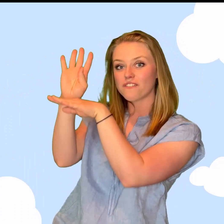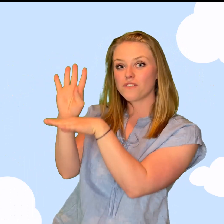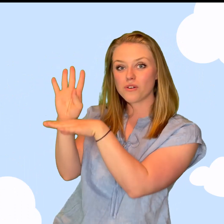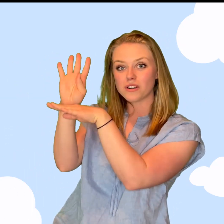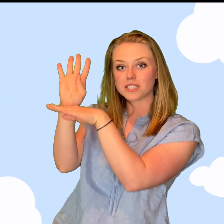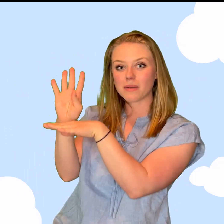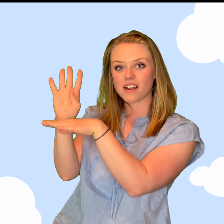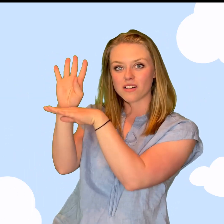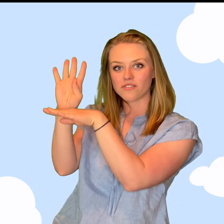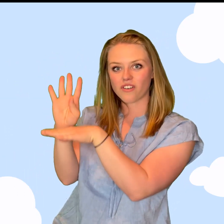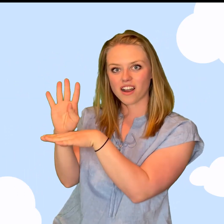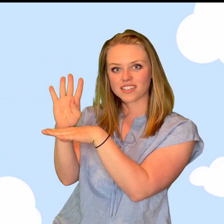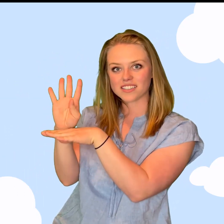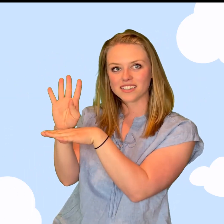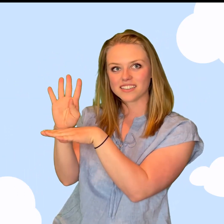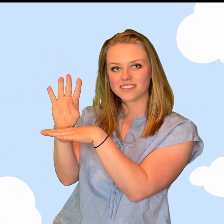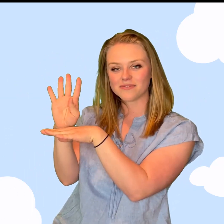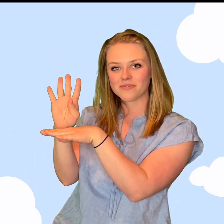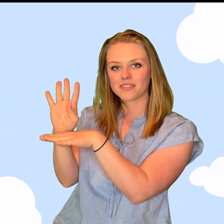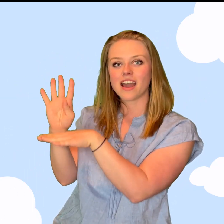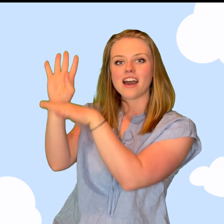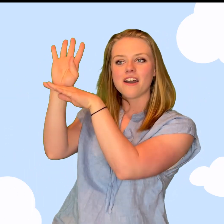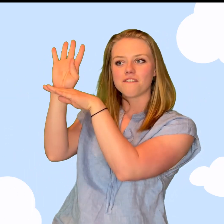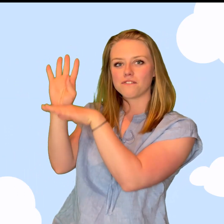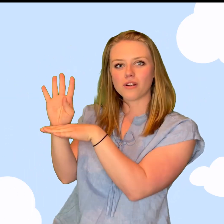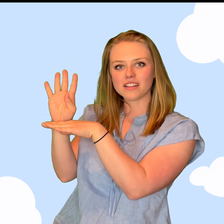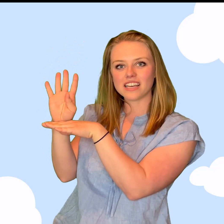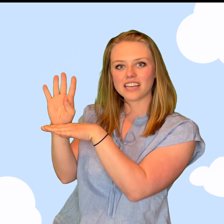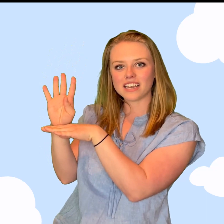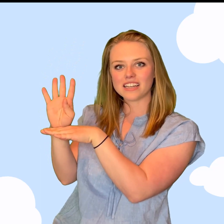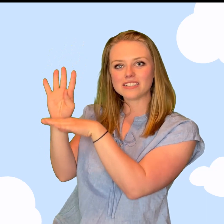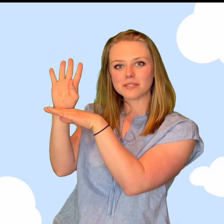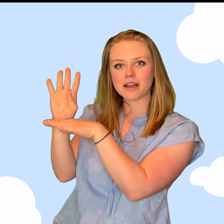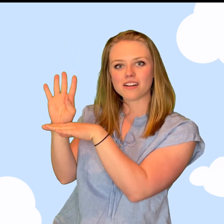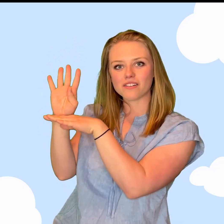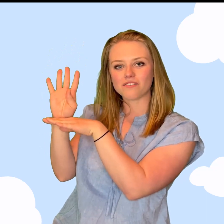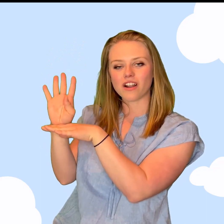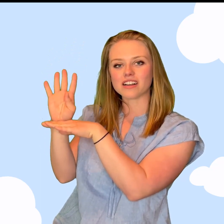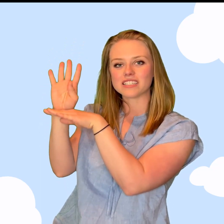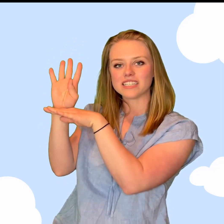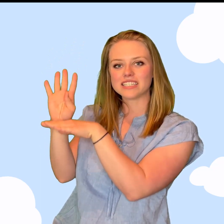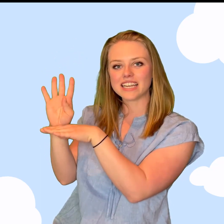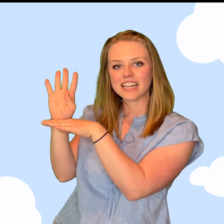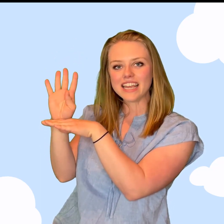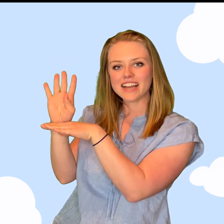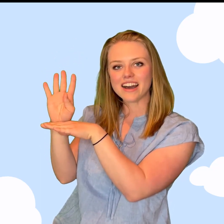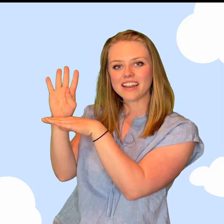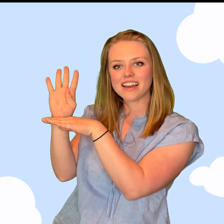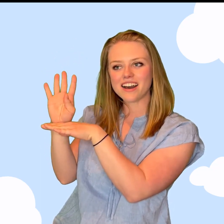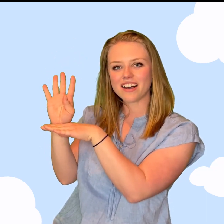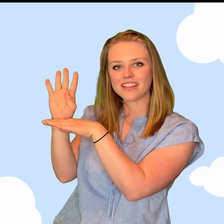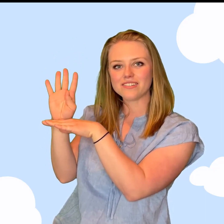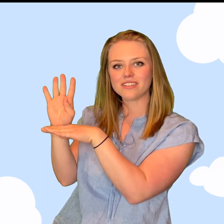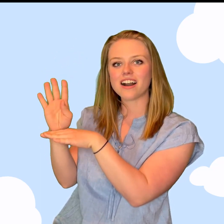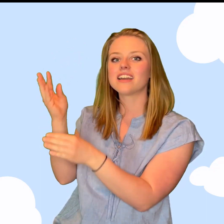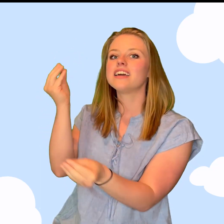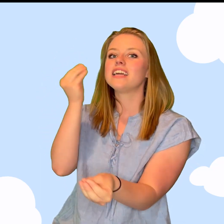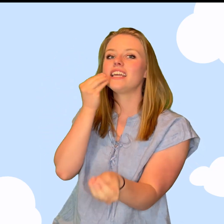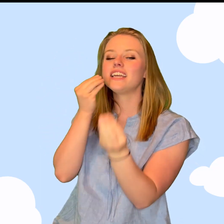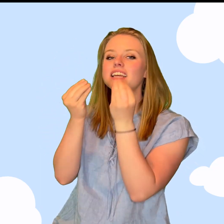4 speckled frogs. 4 little speckled frogs sitting on a hollow log,